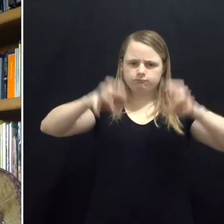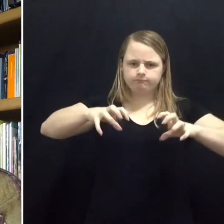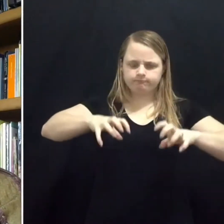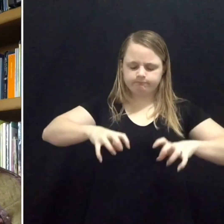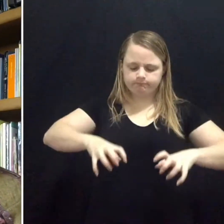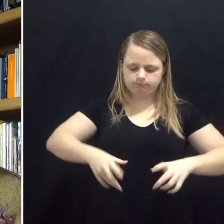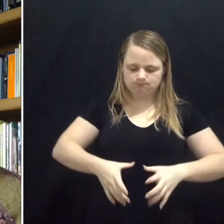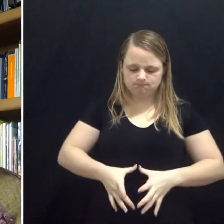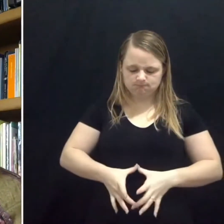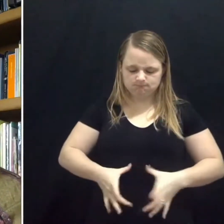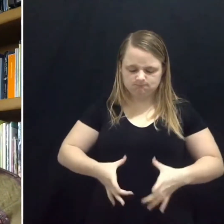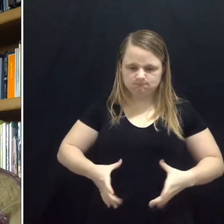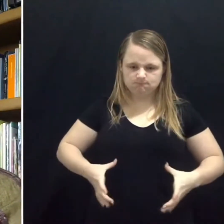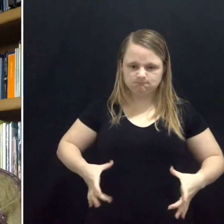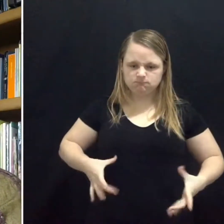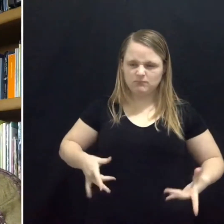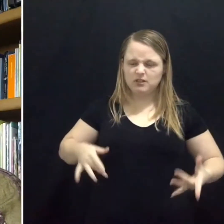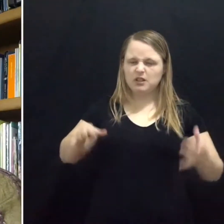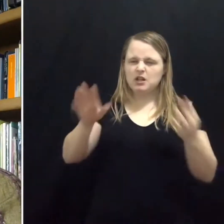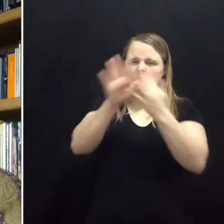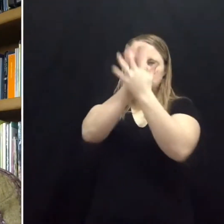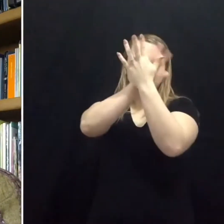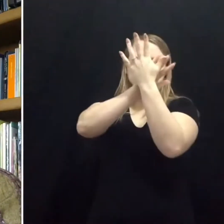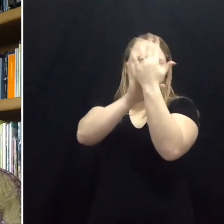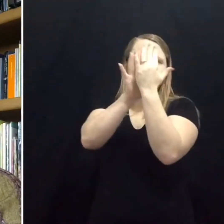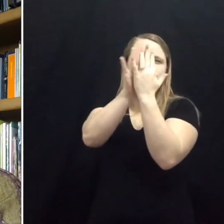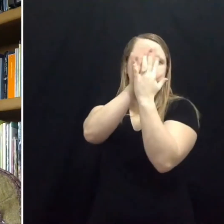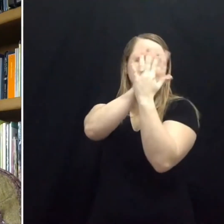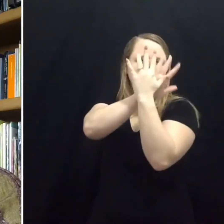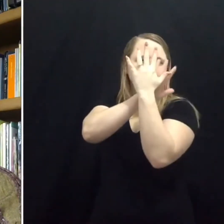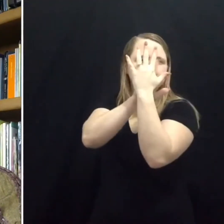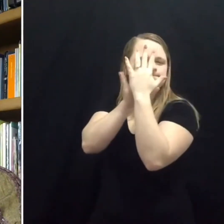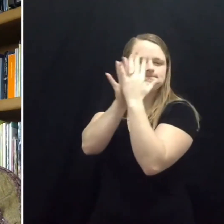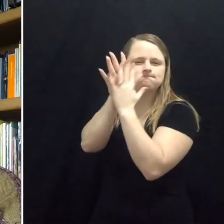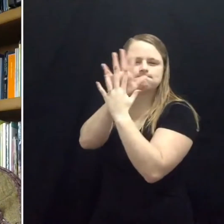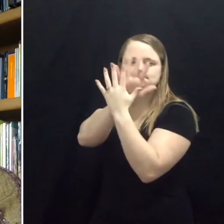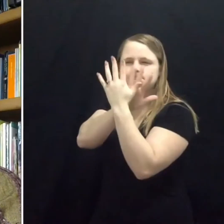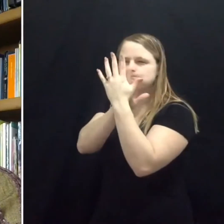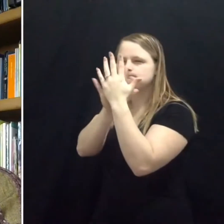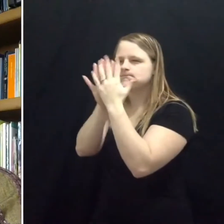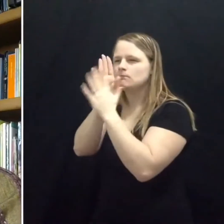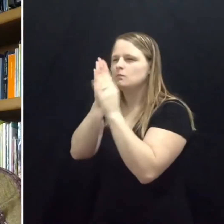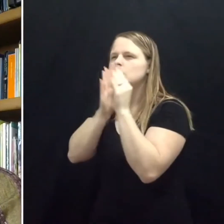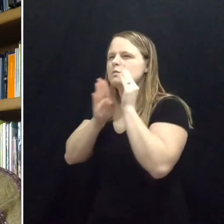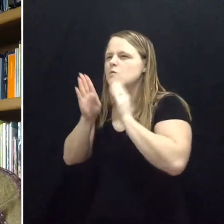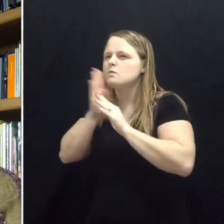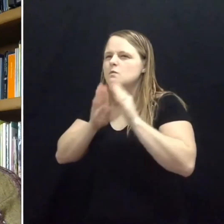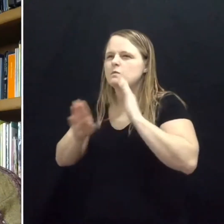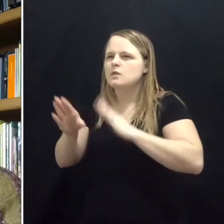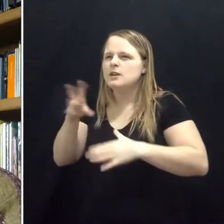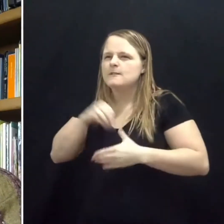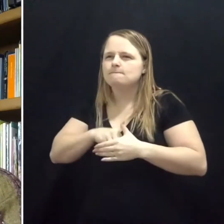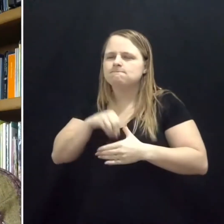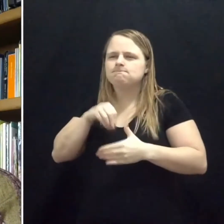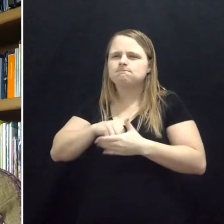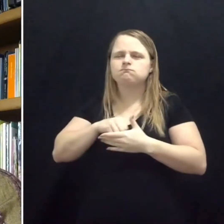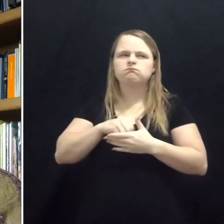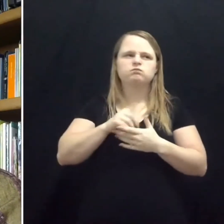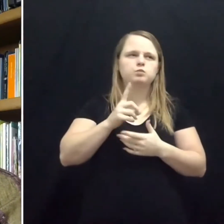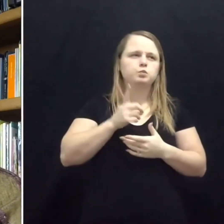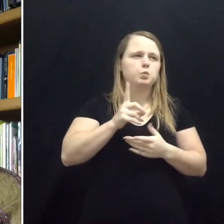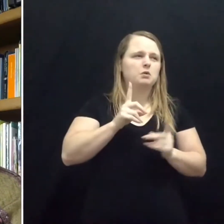The storm he was clutching made him buzzy and blurry. It kept his brain foggy and filled him with